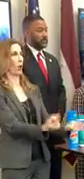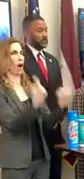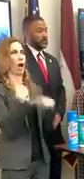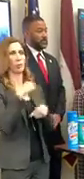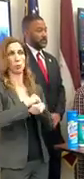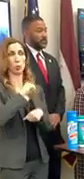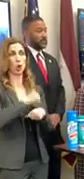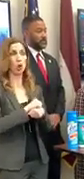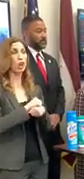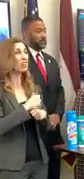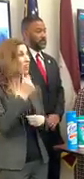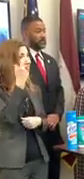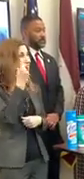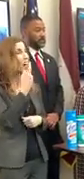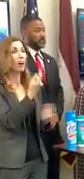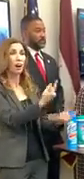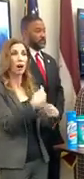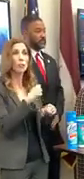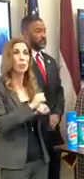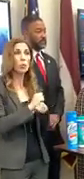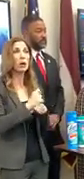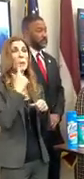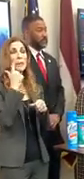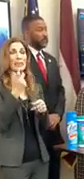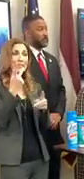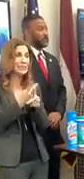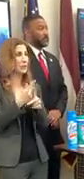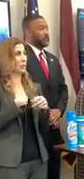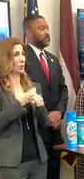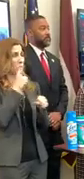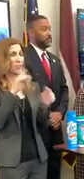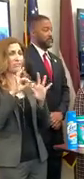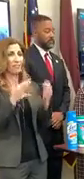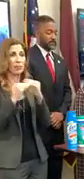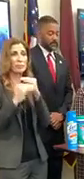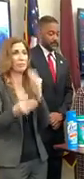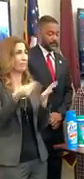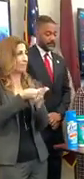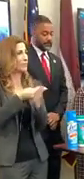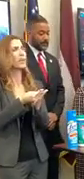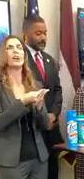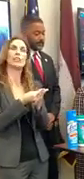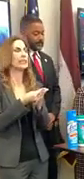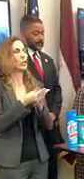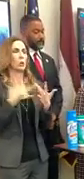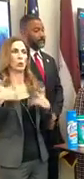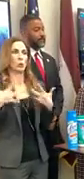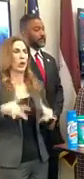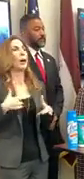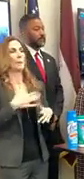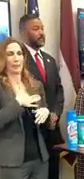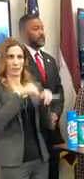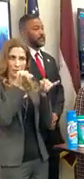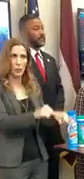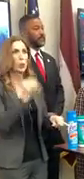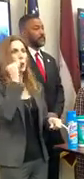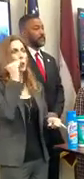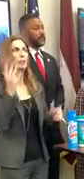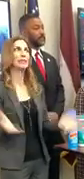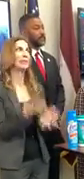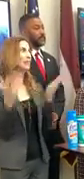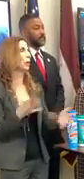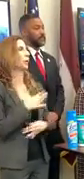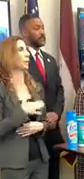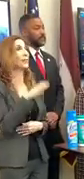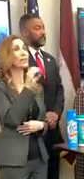they must do so in order to maintain the economic security of their families. So I just can't stress enough how important it is